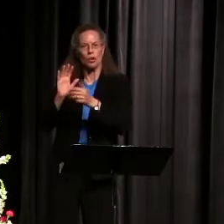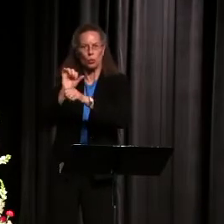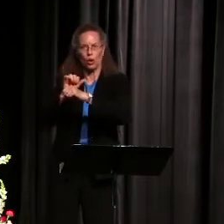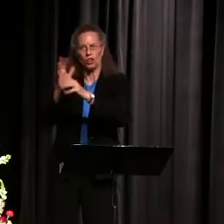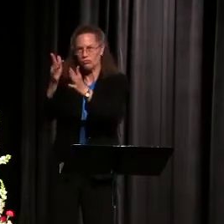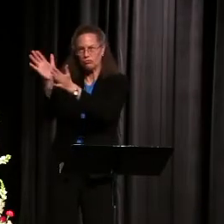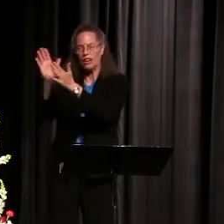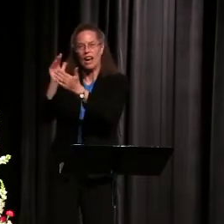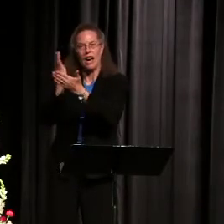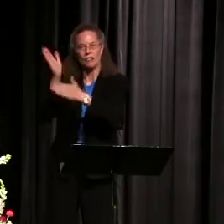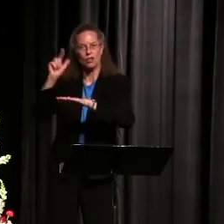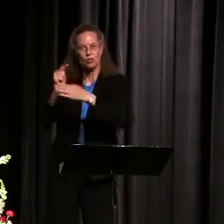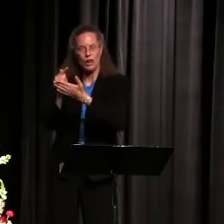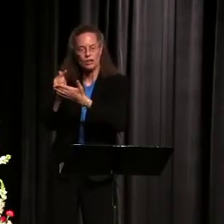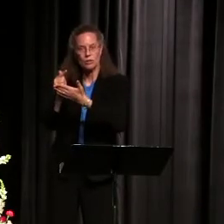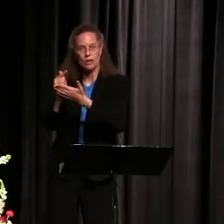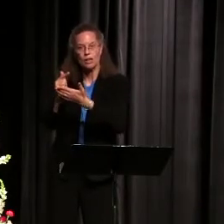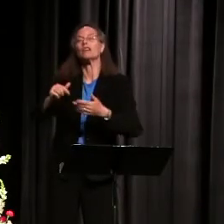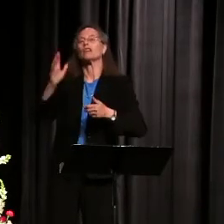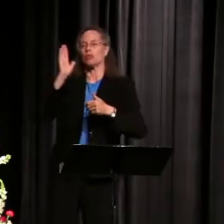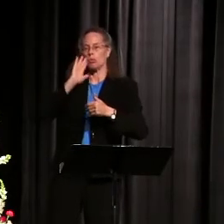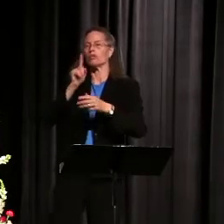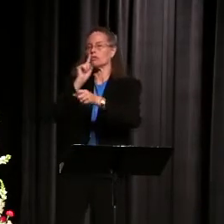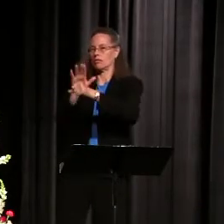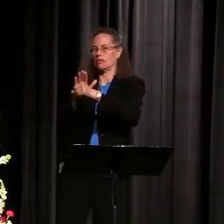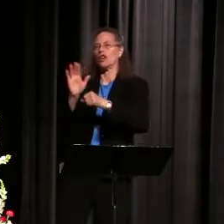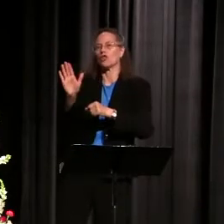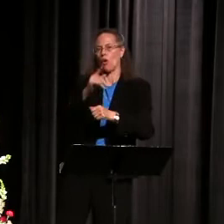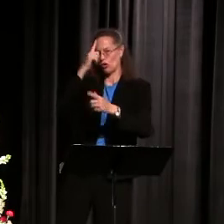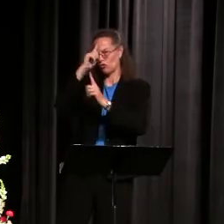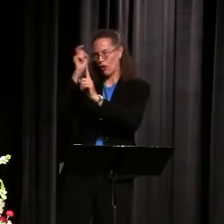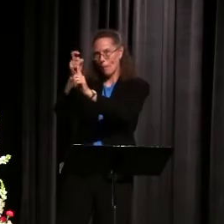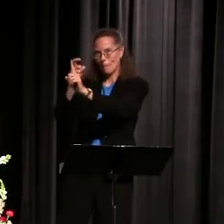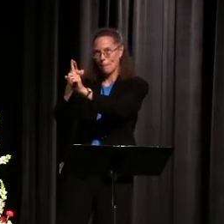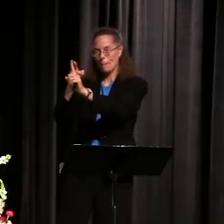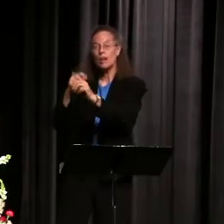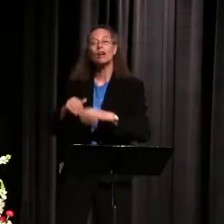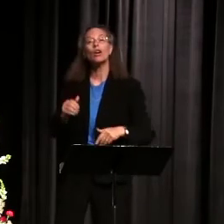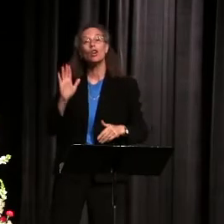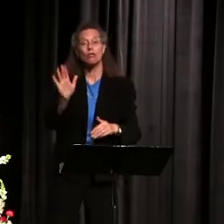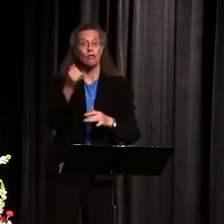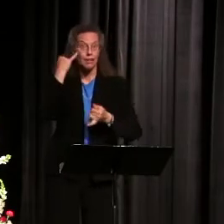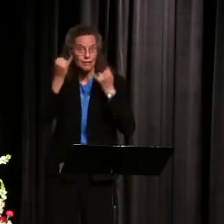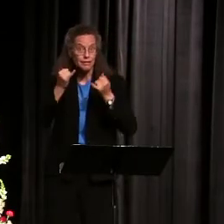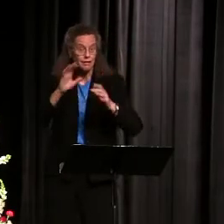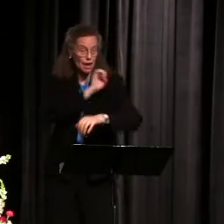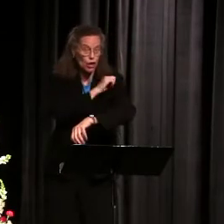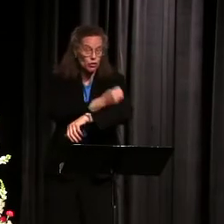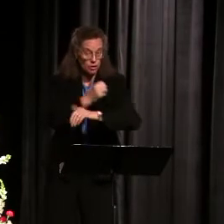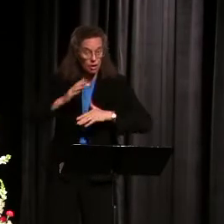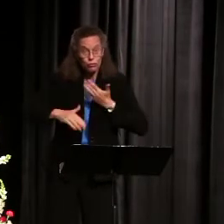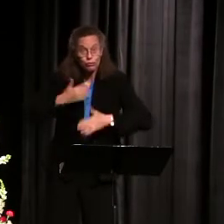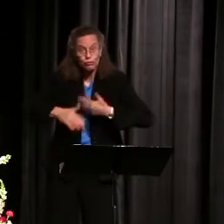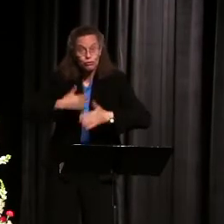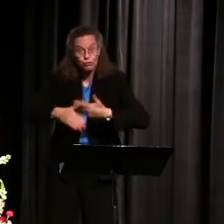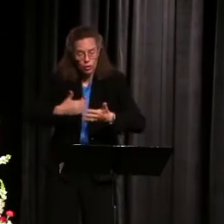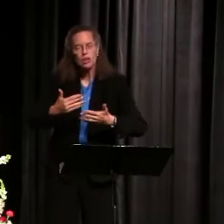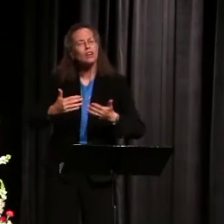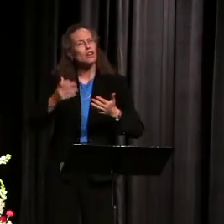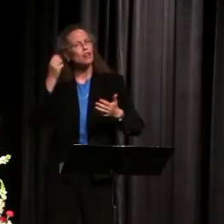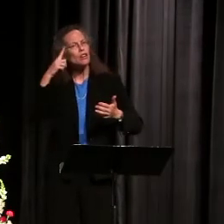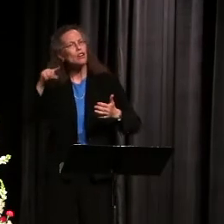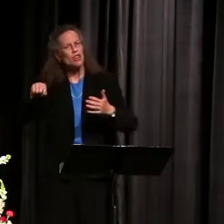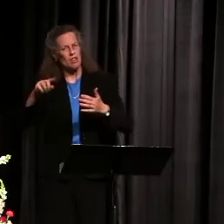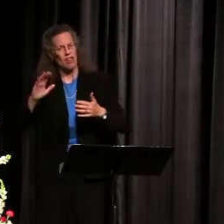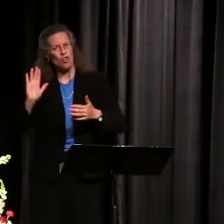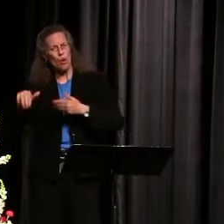dream. It's clear we need your enthusiasm, your ideas, and your energy. You've grown up in a different world than